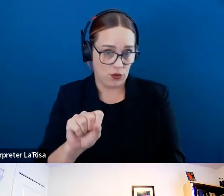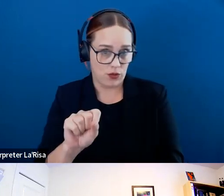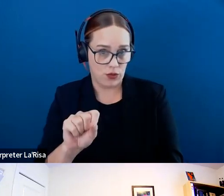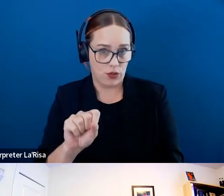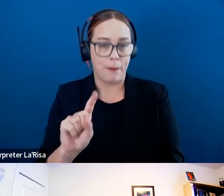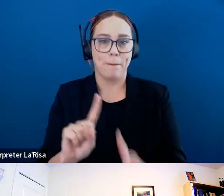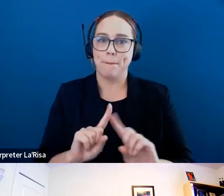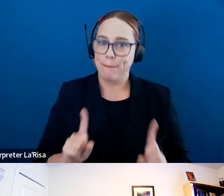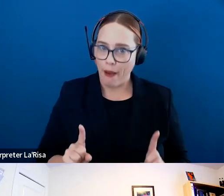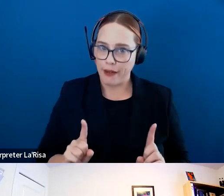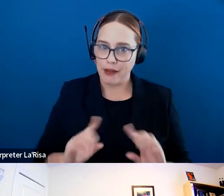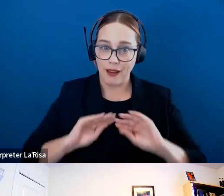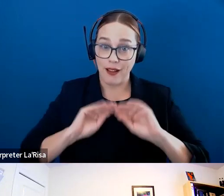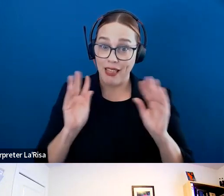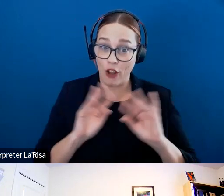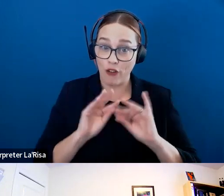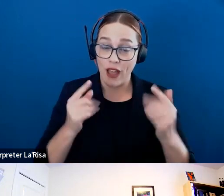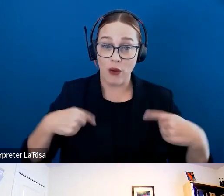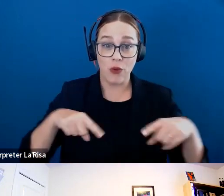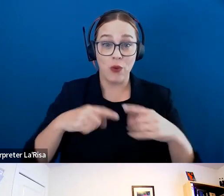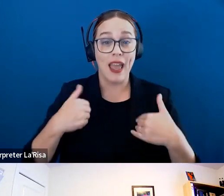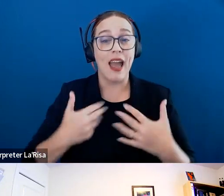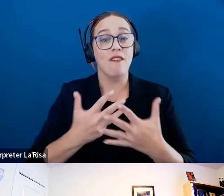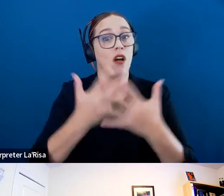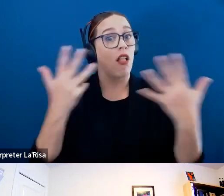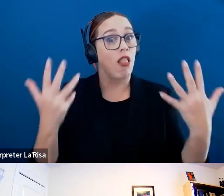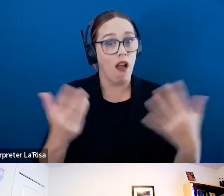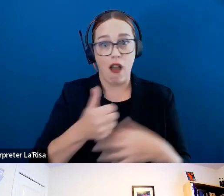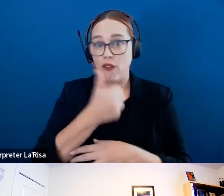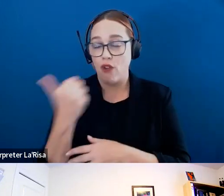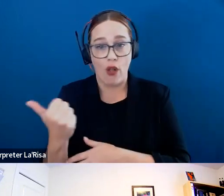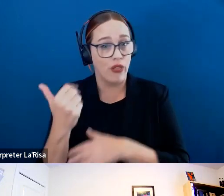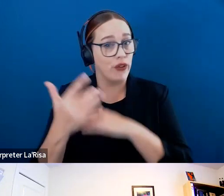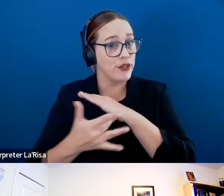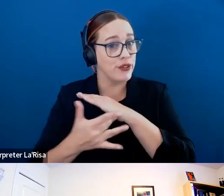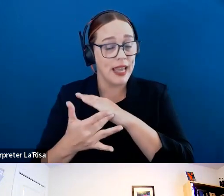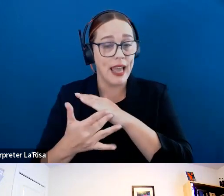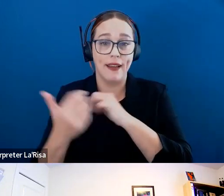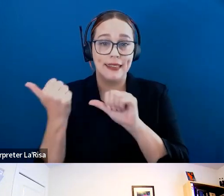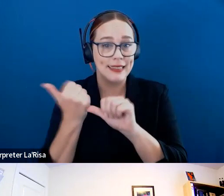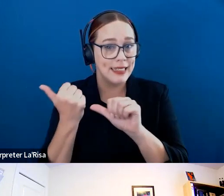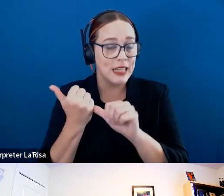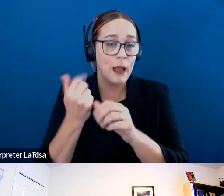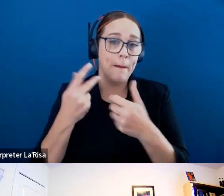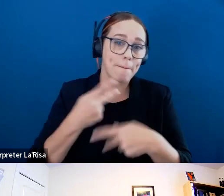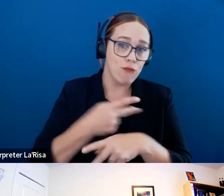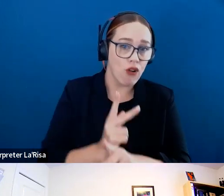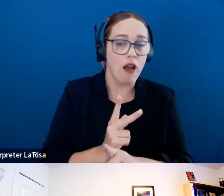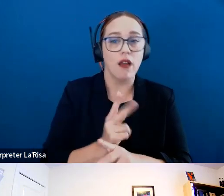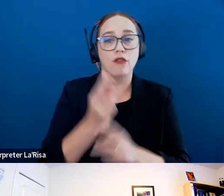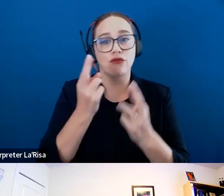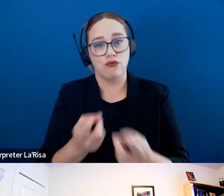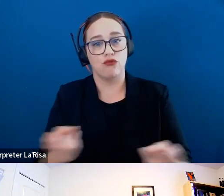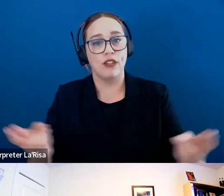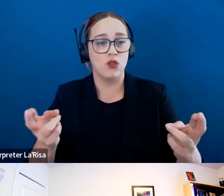clarify that we do have an array of other technical assistance products, resources, webinars that are geared